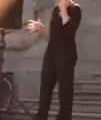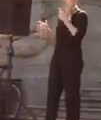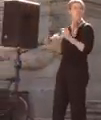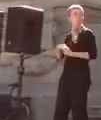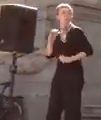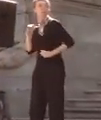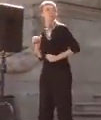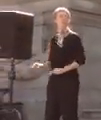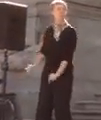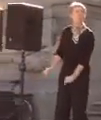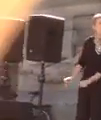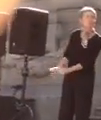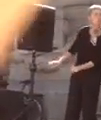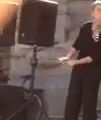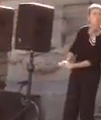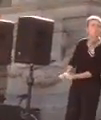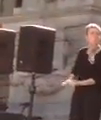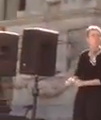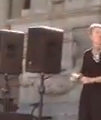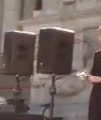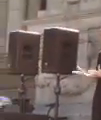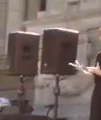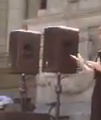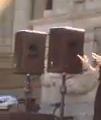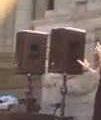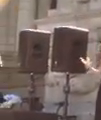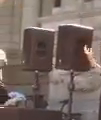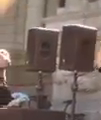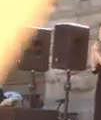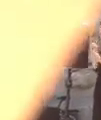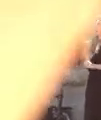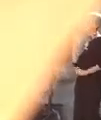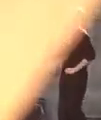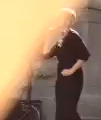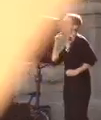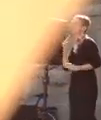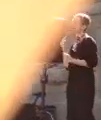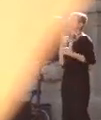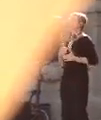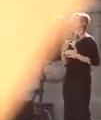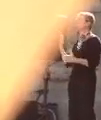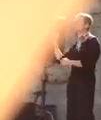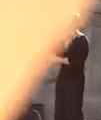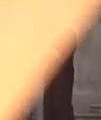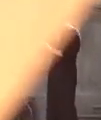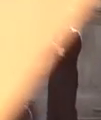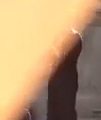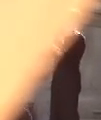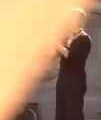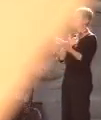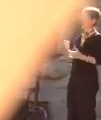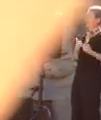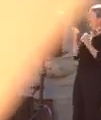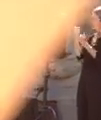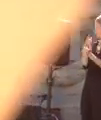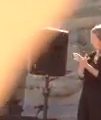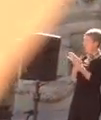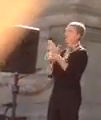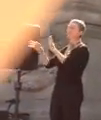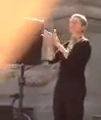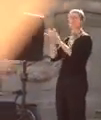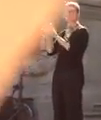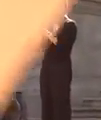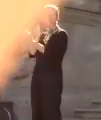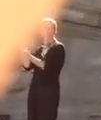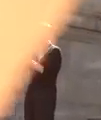my pride to my shoes. So I'm saving up my pennies and I'm singing the blues. Yeah, I got nothing to prove. A new life is what I choose, renovating every